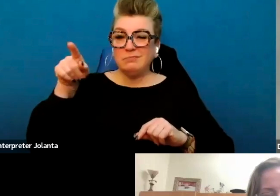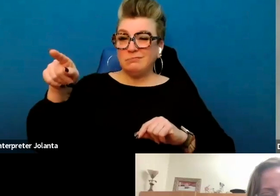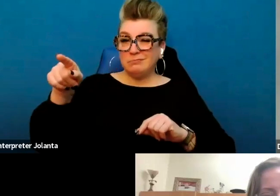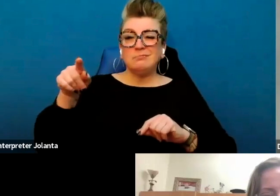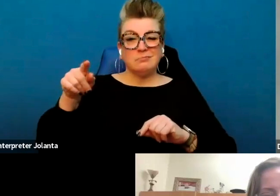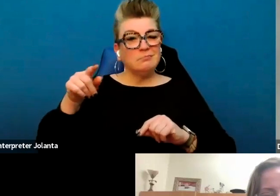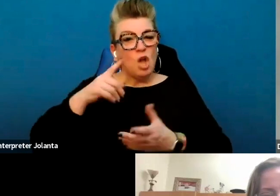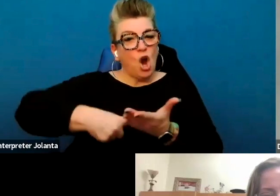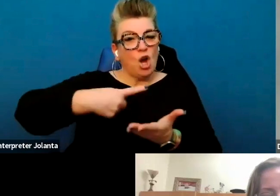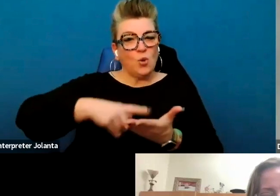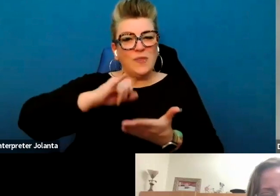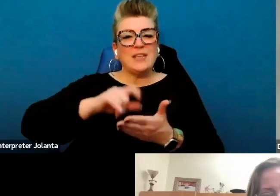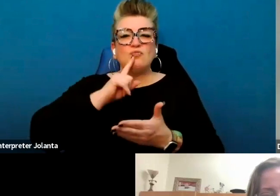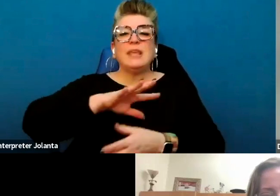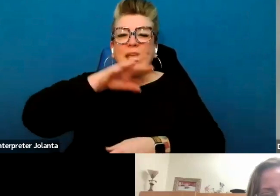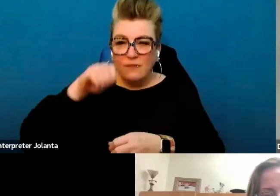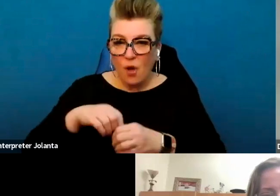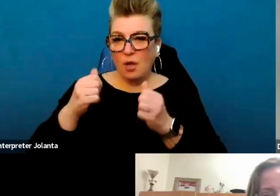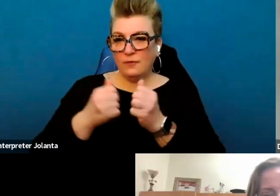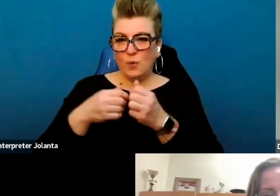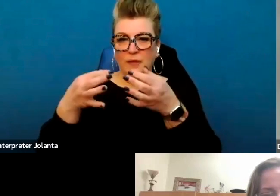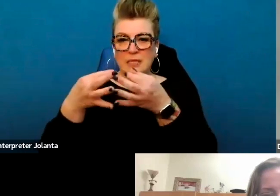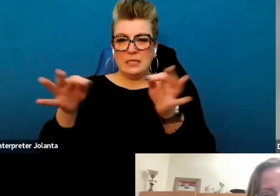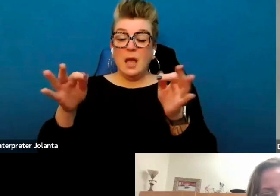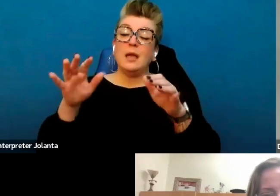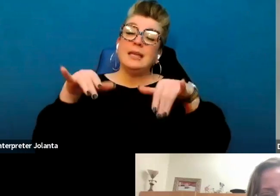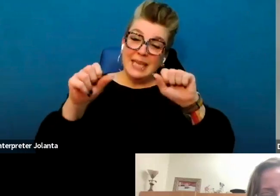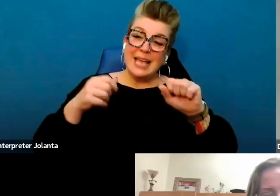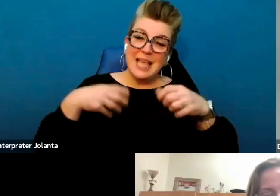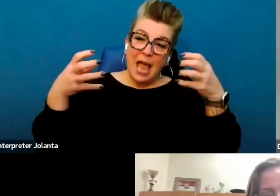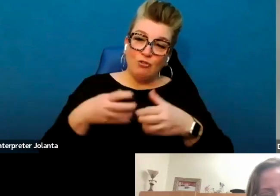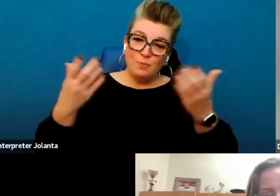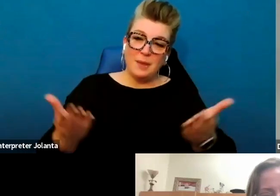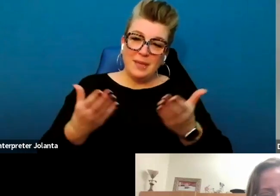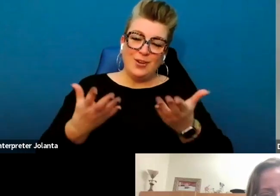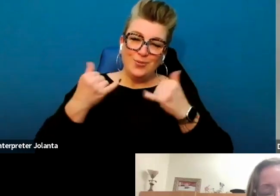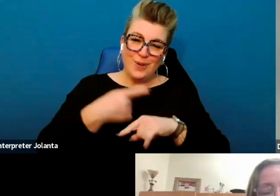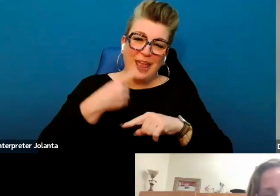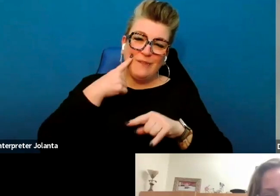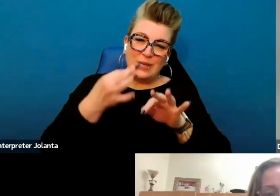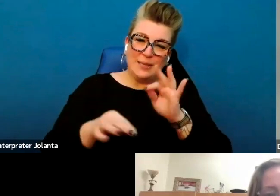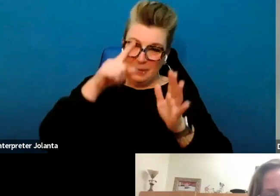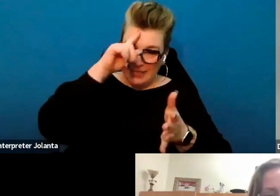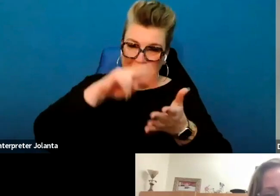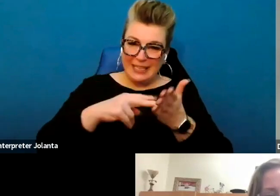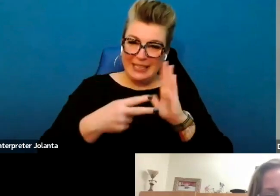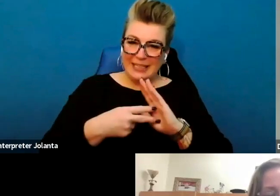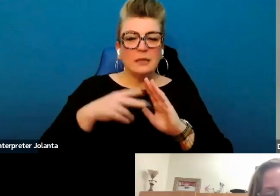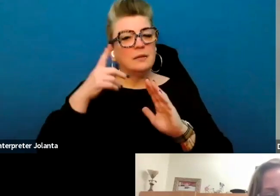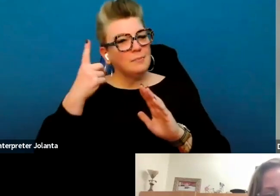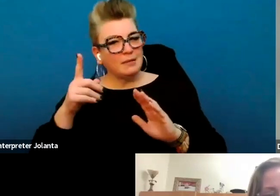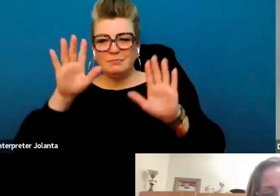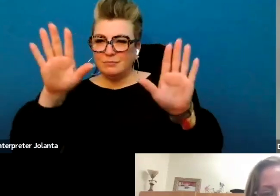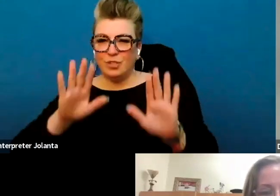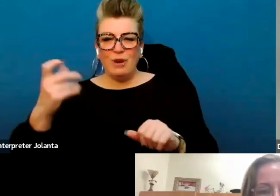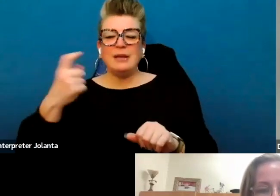in syntax, right? So I group them together here for simplicity, but that's a great question. They do seem to be